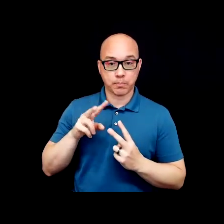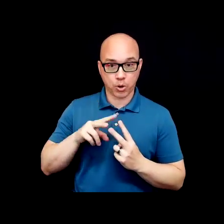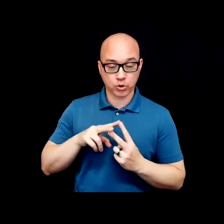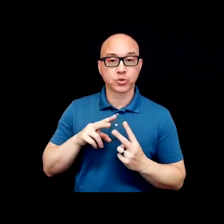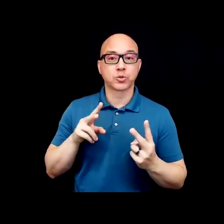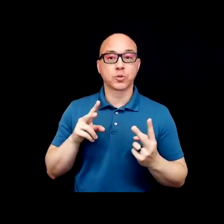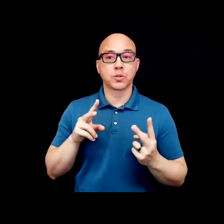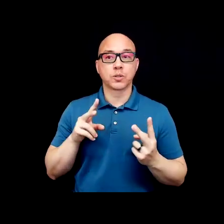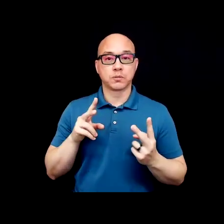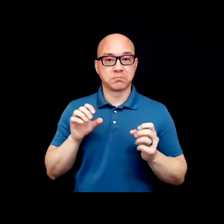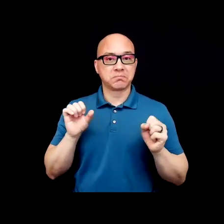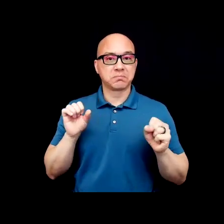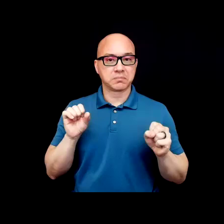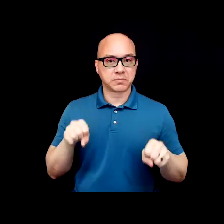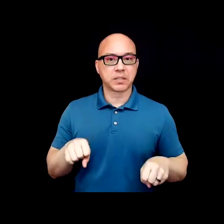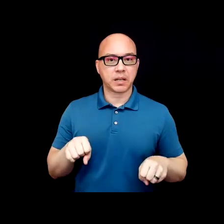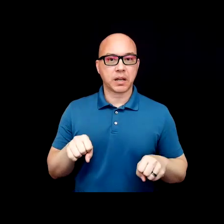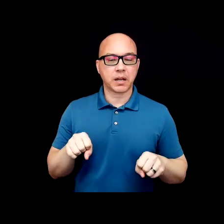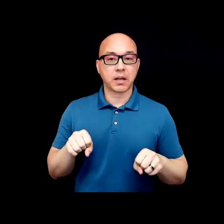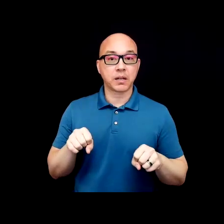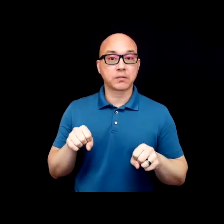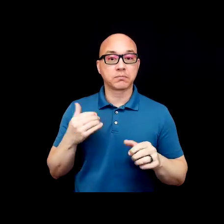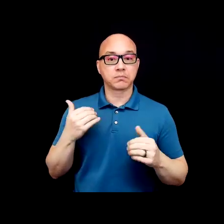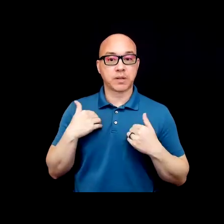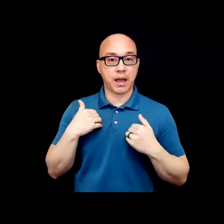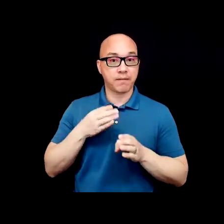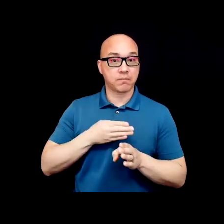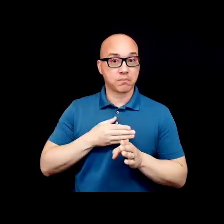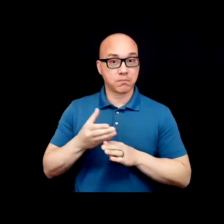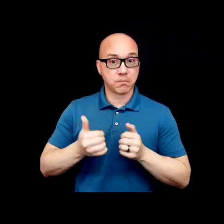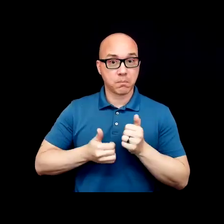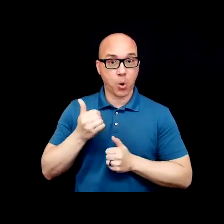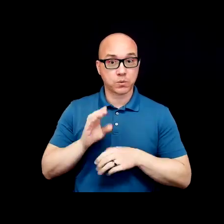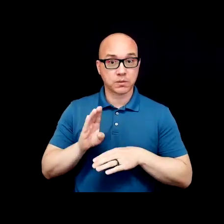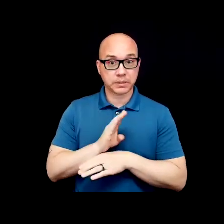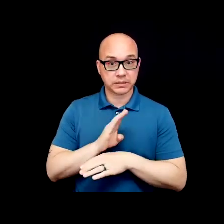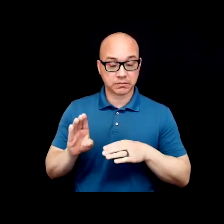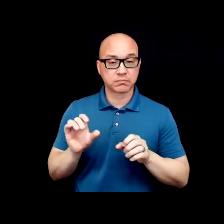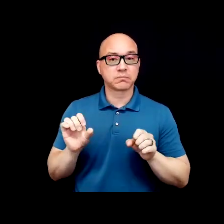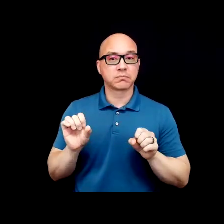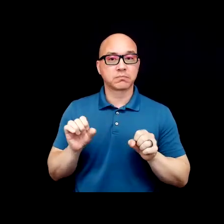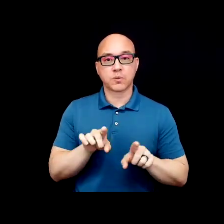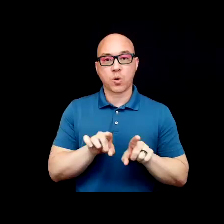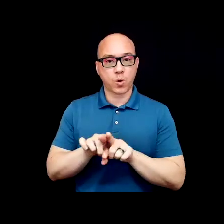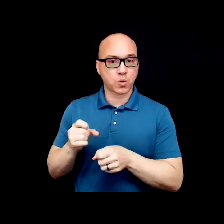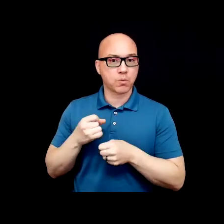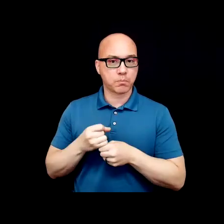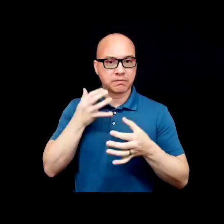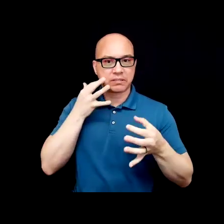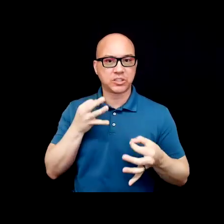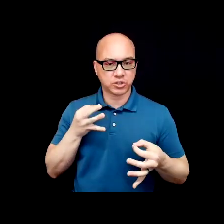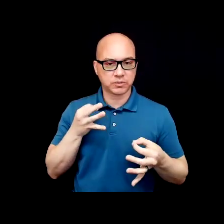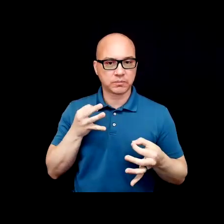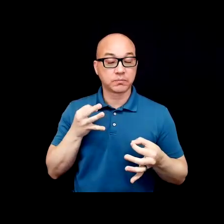of the majority interest in the business and makes all the decisions. By the very nature, the